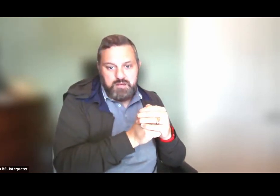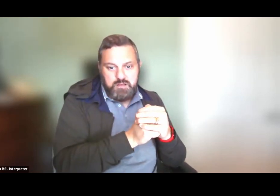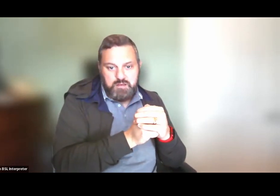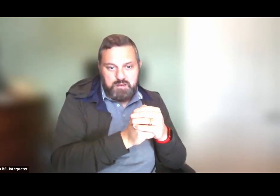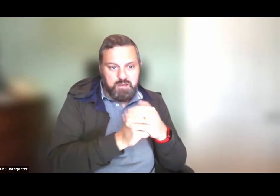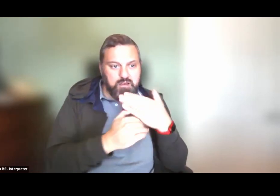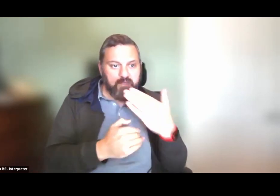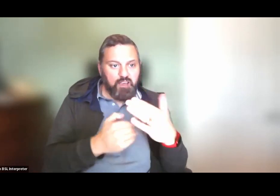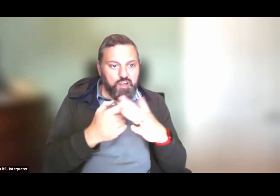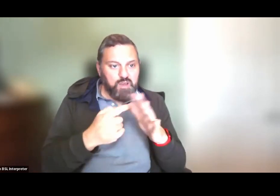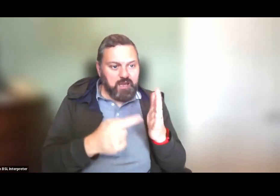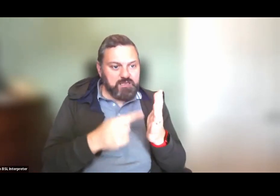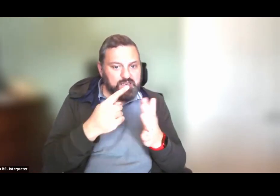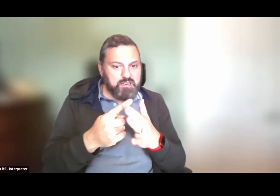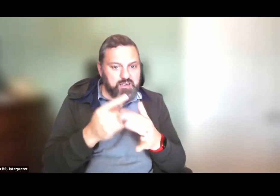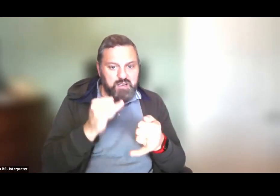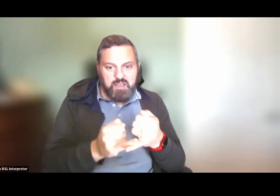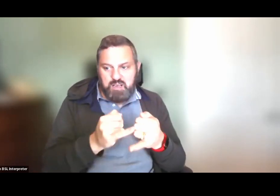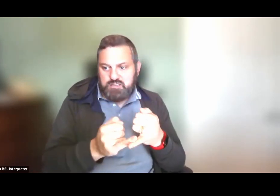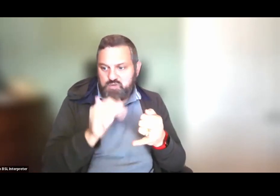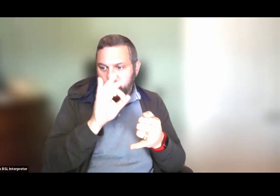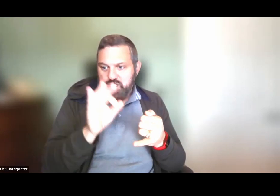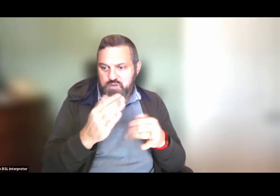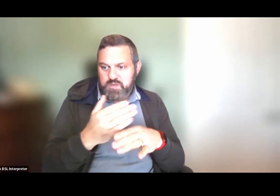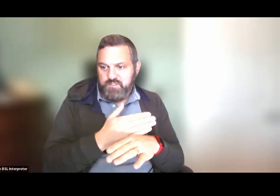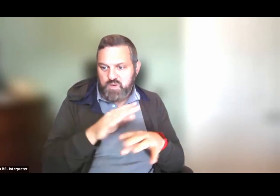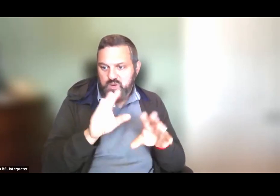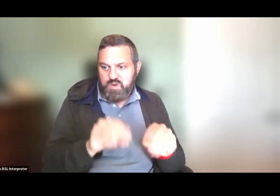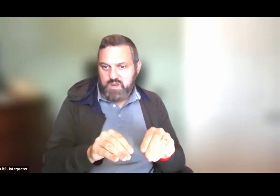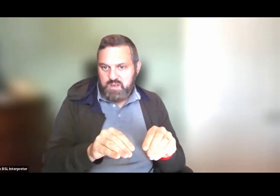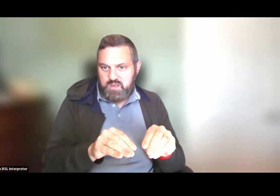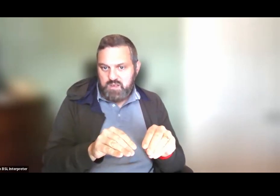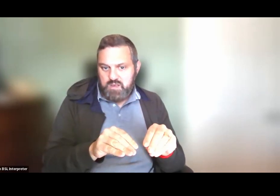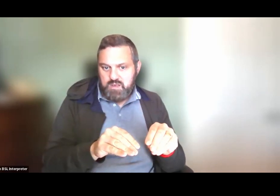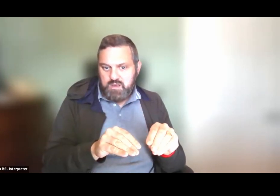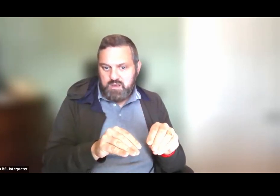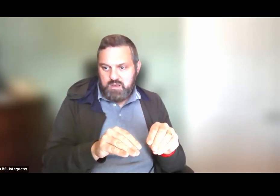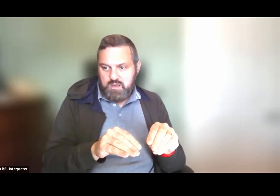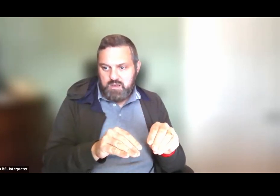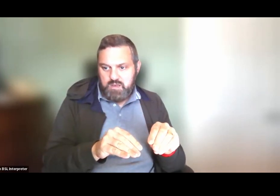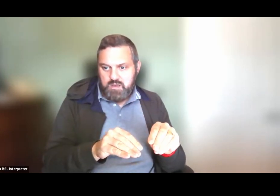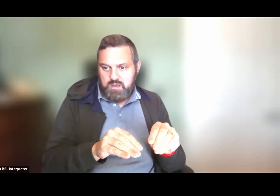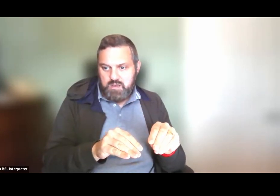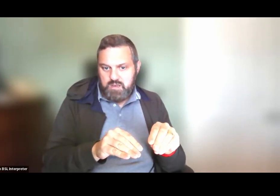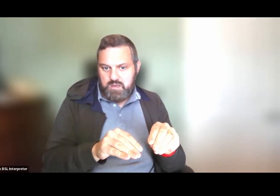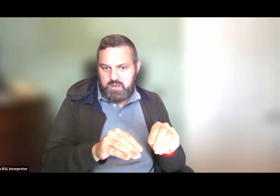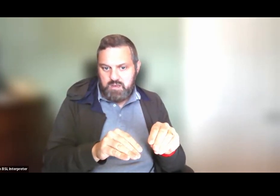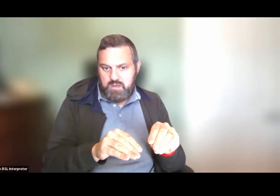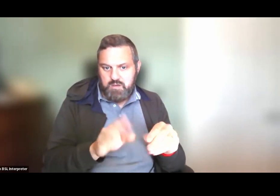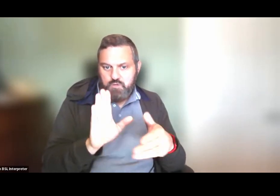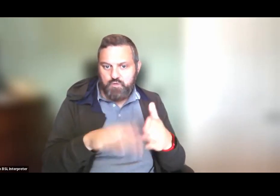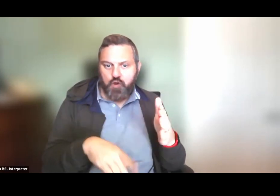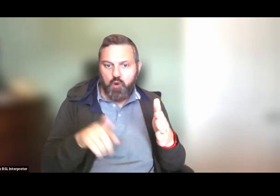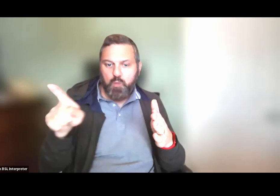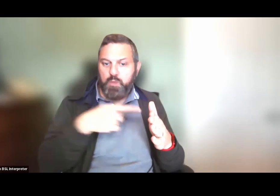Thank you, Kate. And just the last question before we have to wrap up. There's a question from Wildbound Beijing,